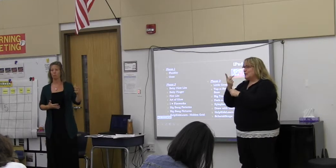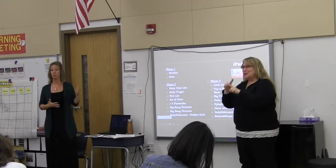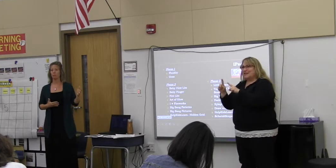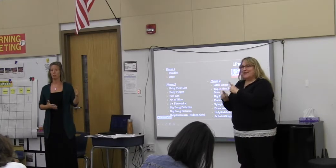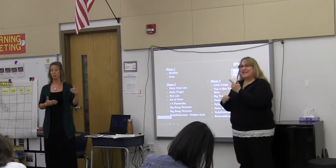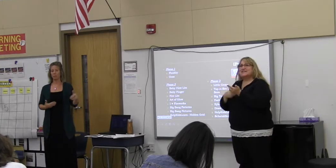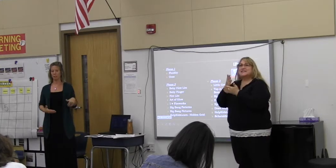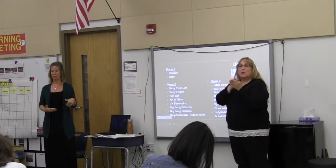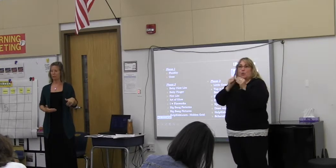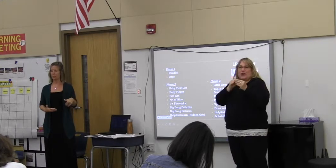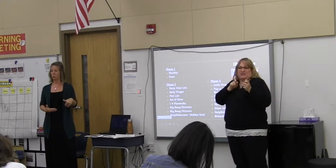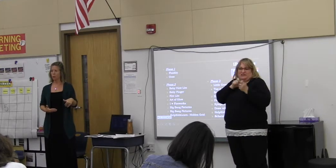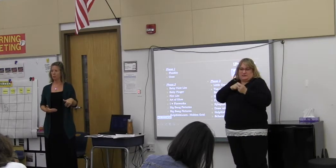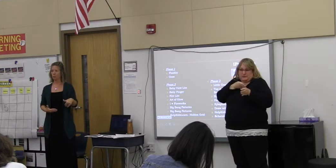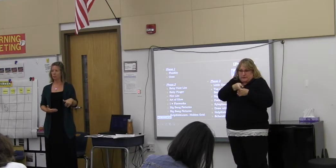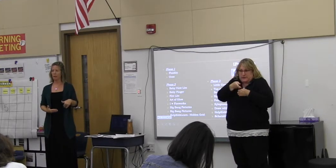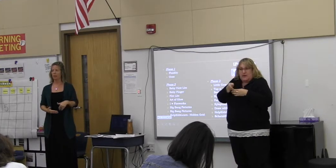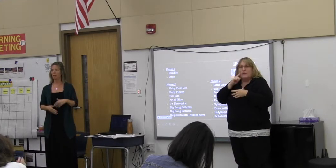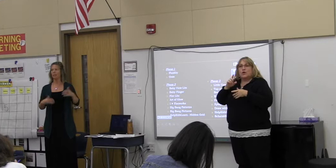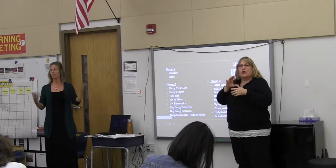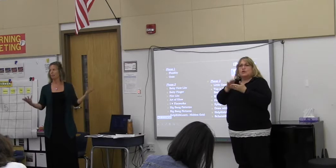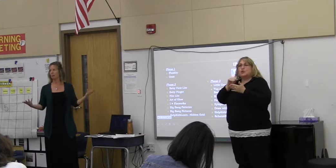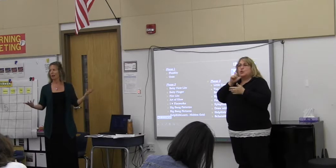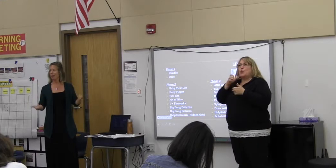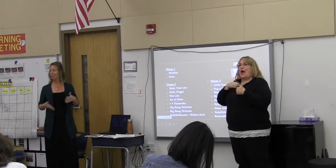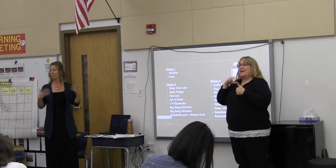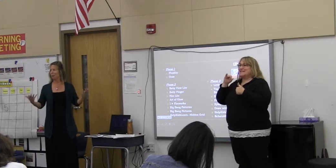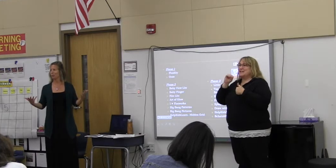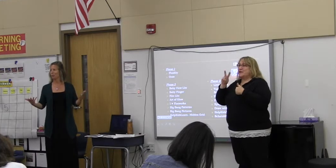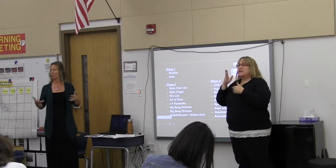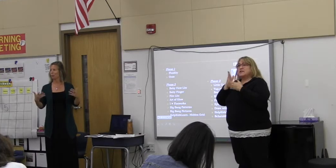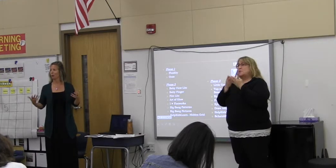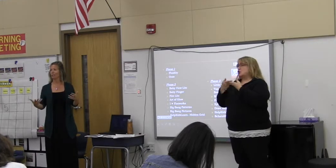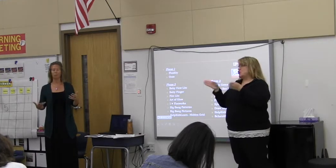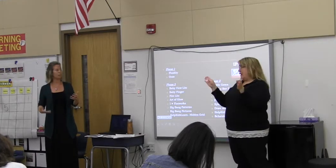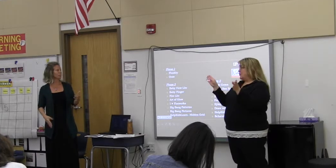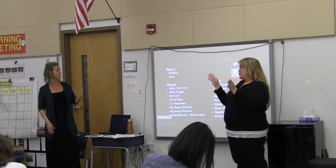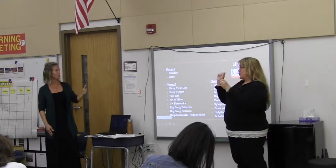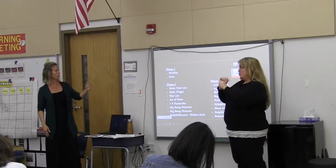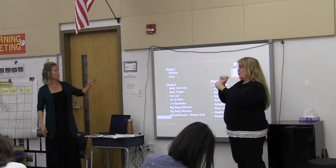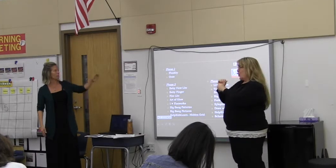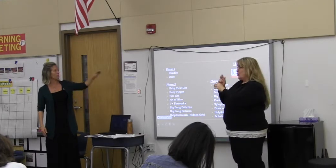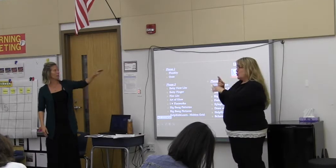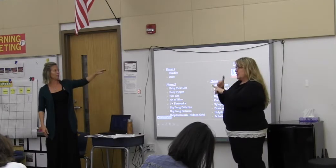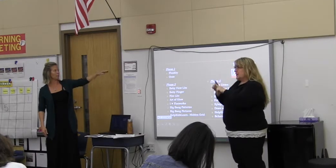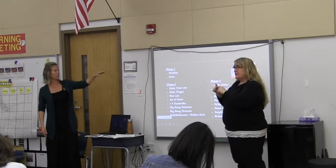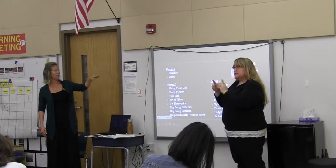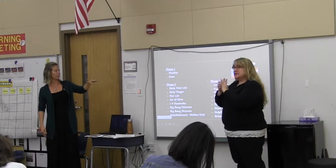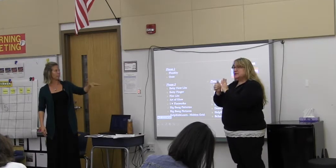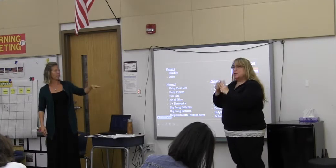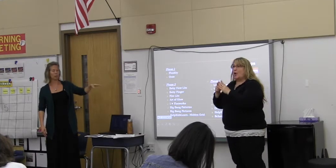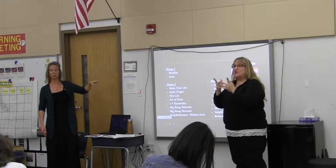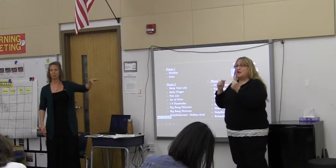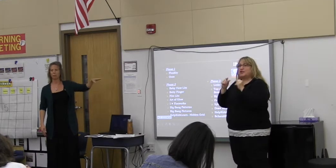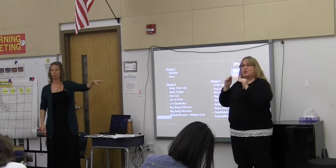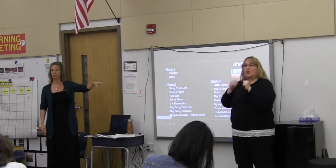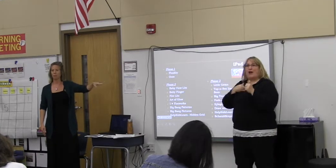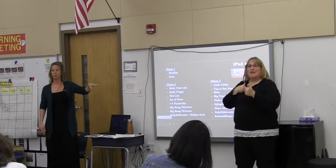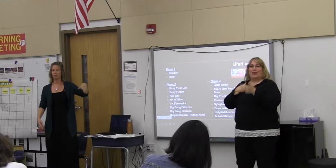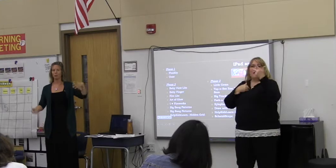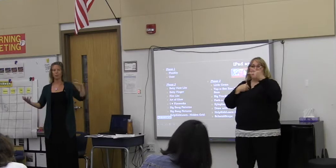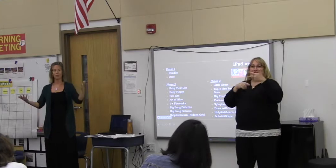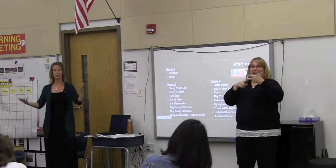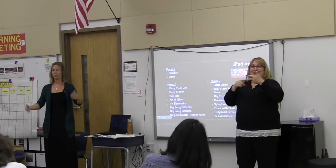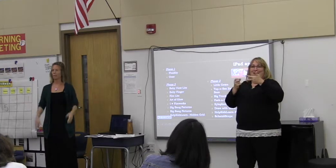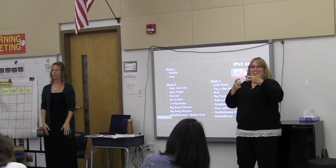them are specifically designed for kids who have CVI, some are not, but they're just good to work on different skills. So I just broke it down into the 3 different